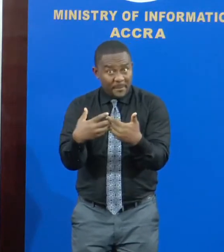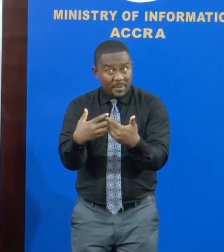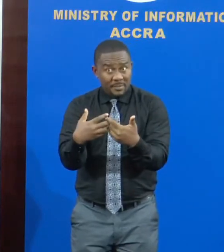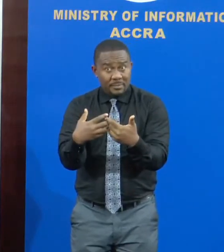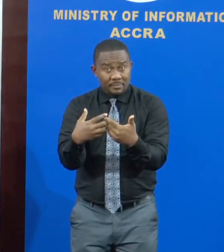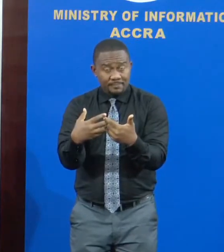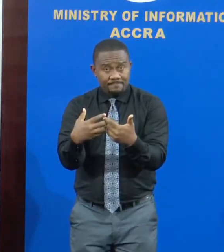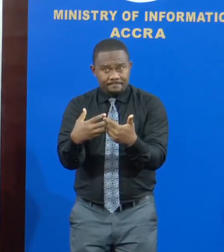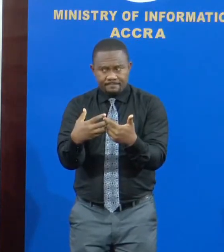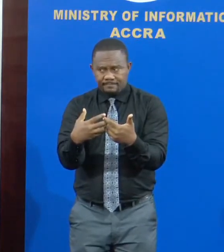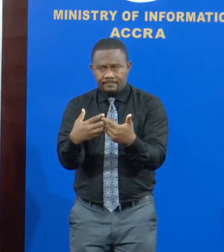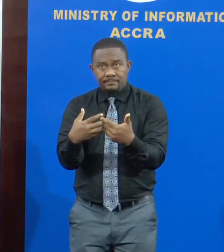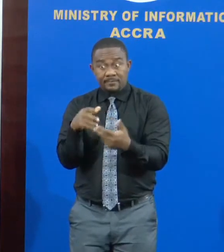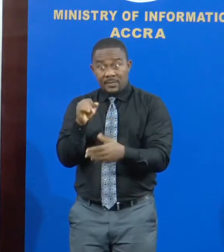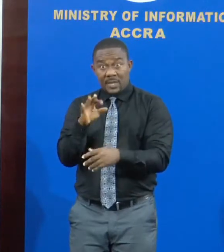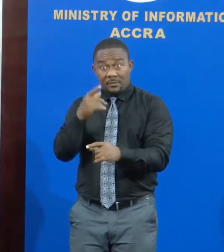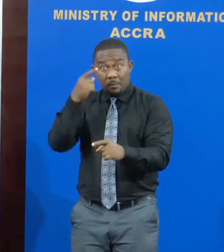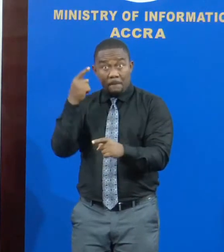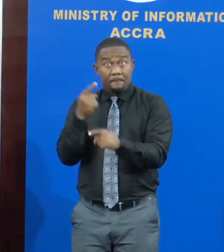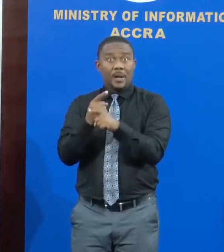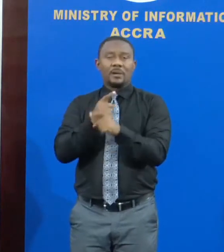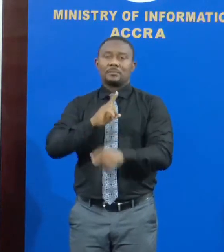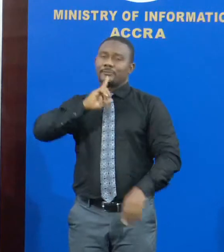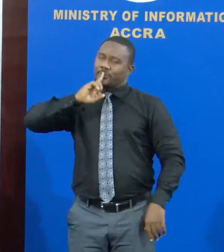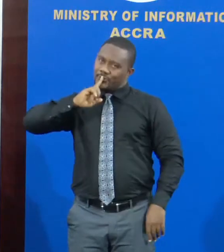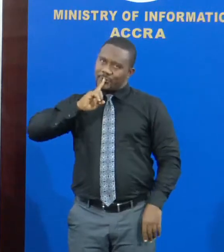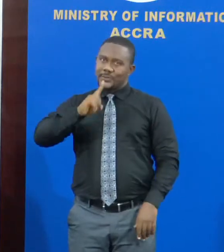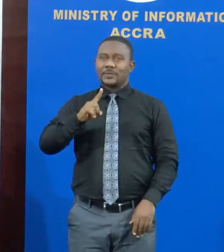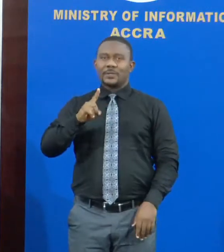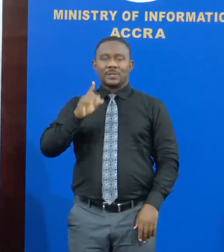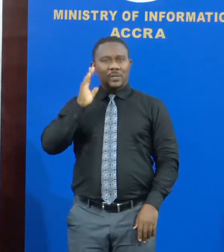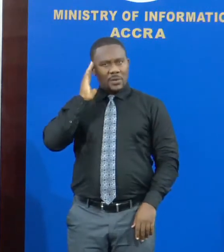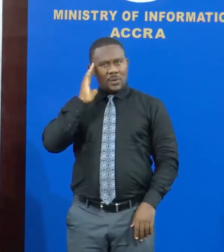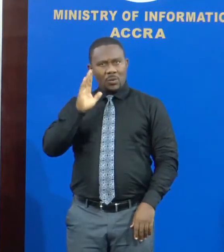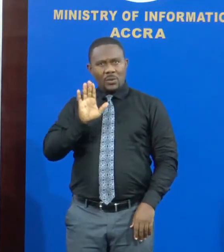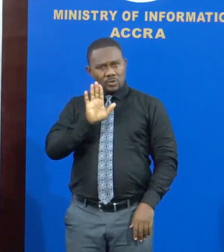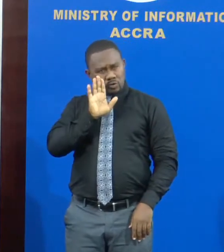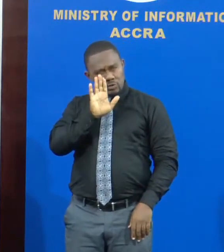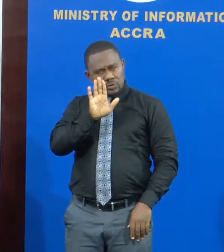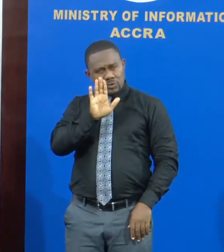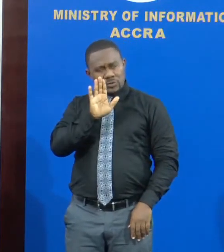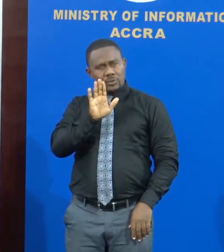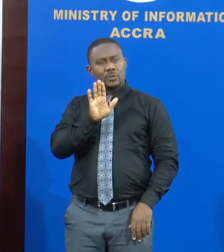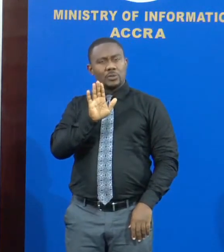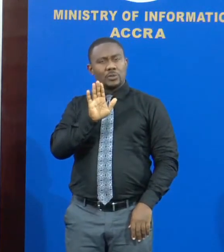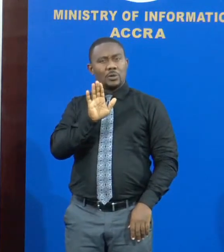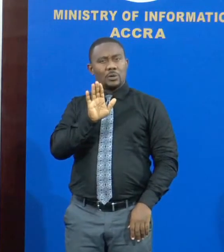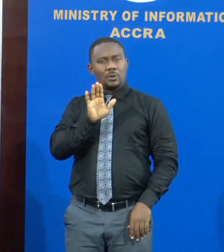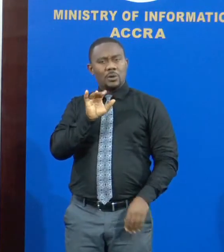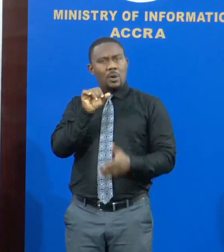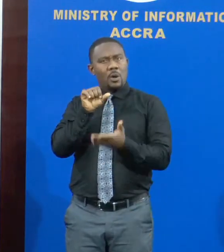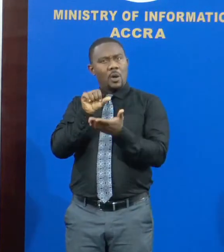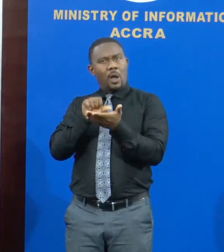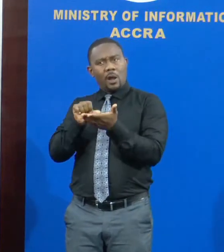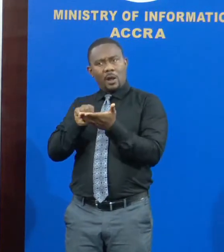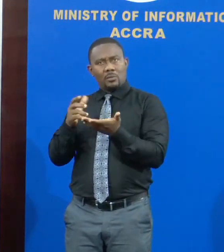that biometric match, then we can link your accounts and basically merge your